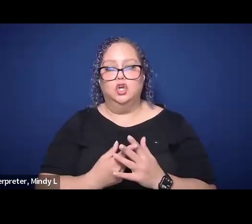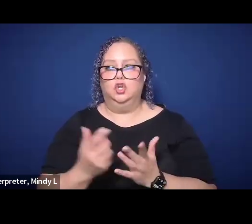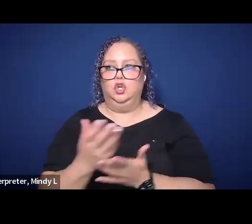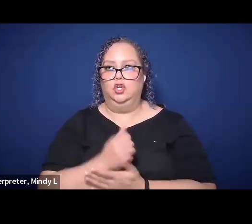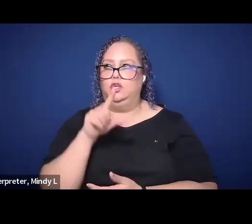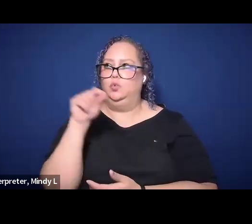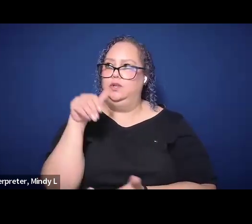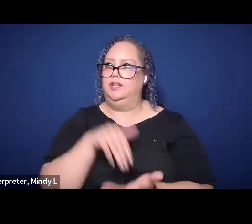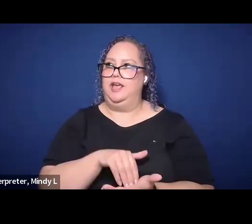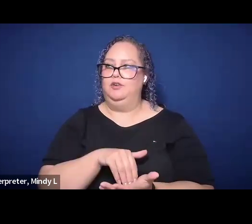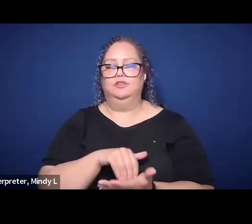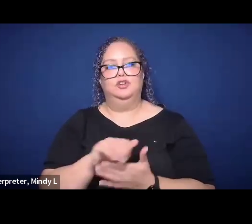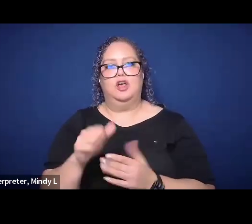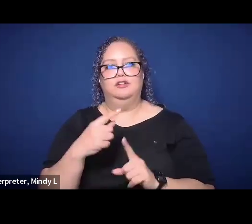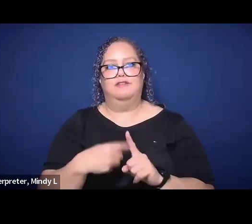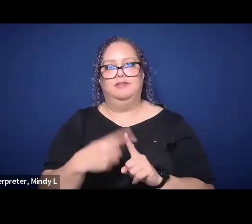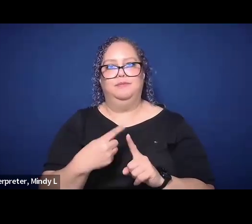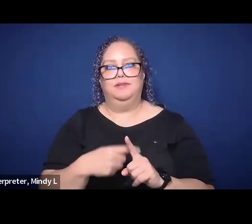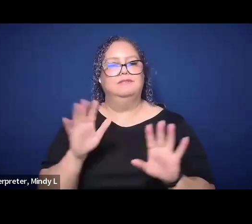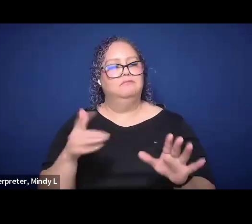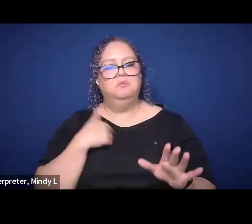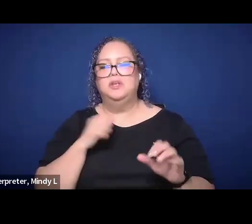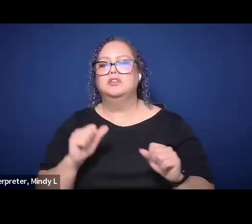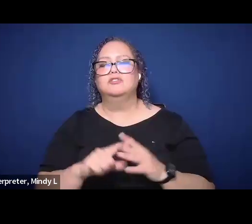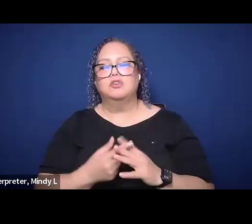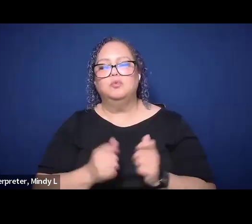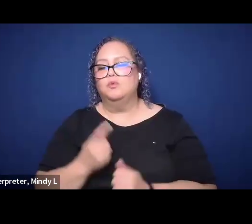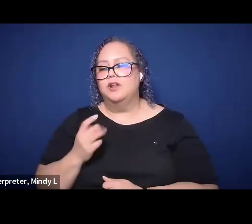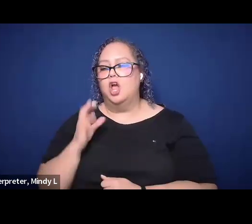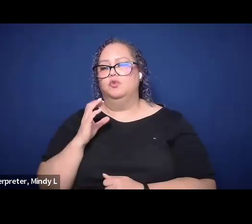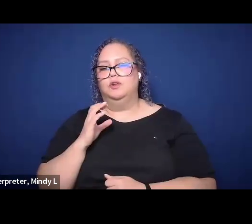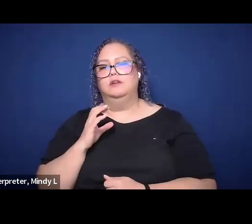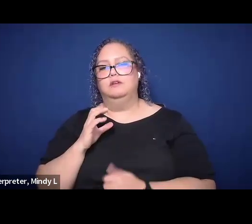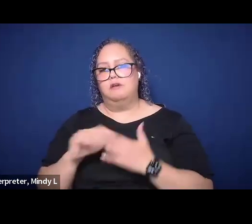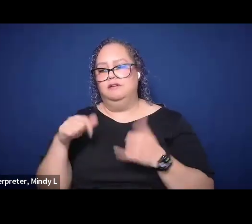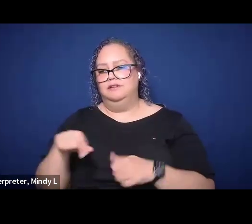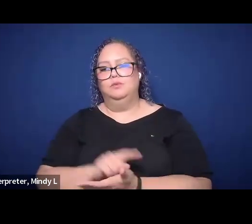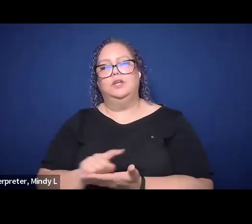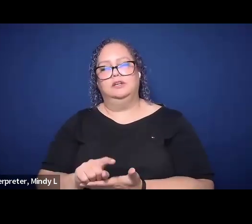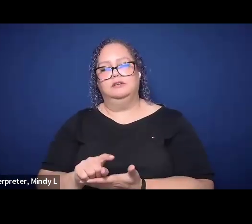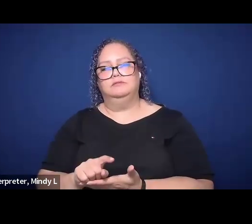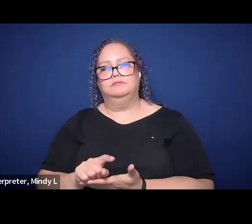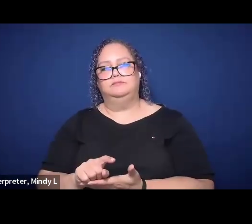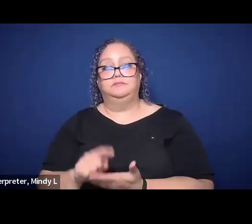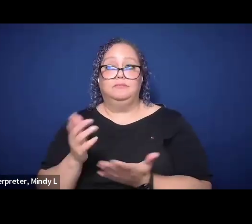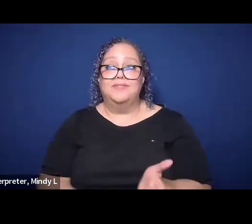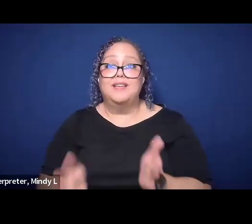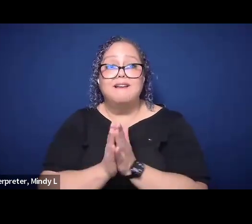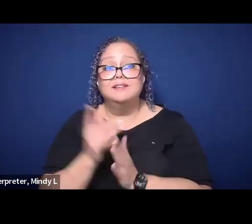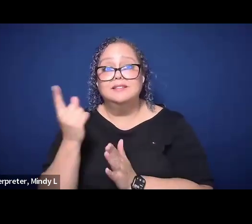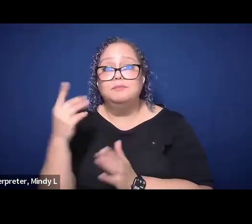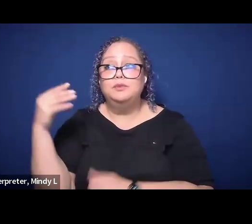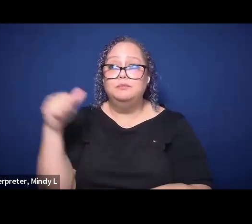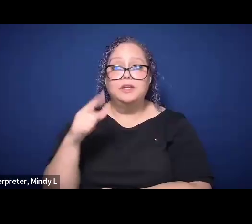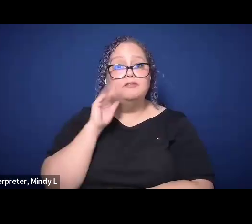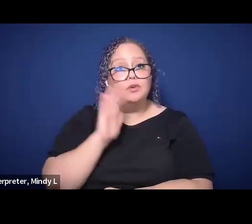off with $100 this week. We can ask someone to pay us for our expertise.